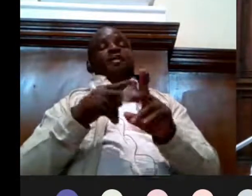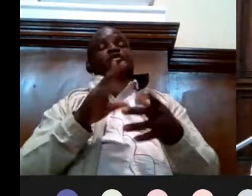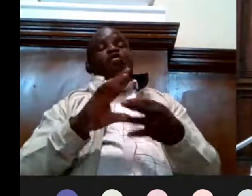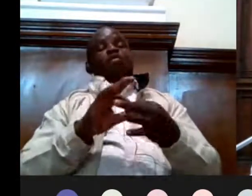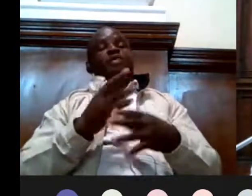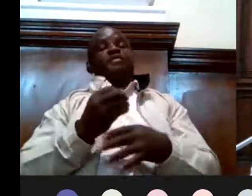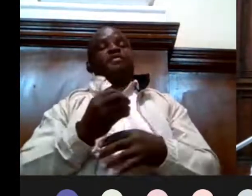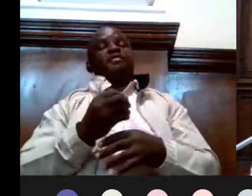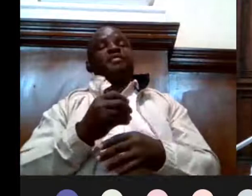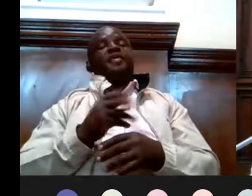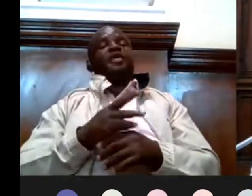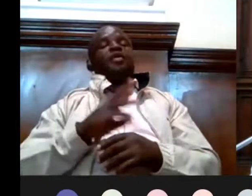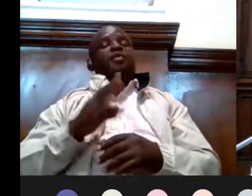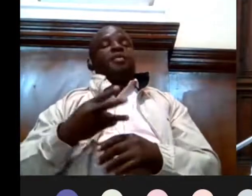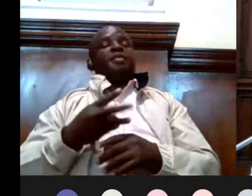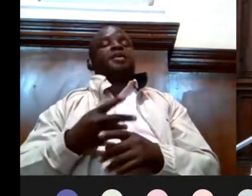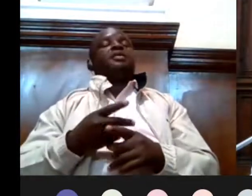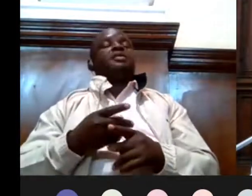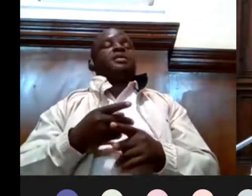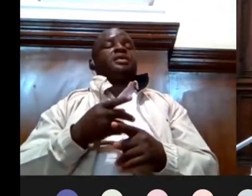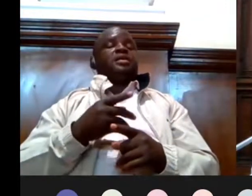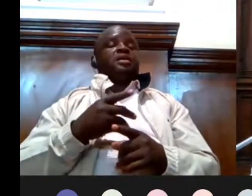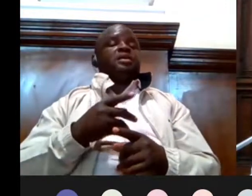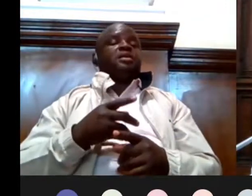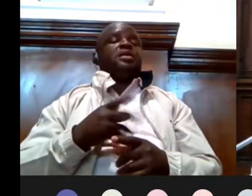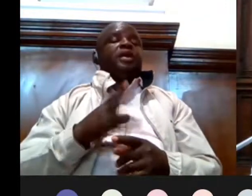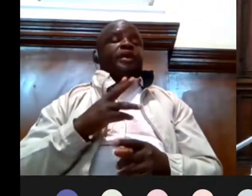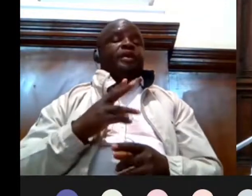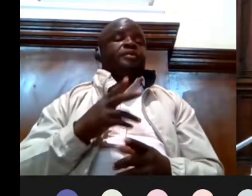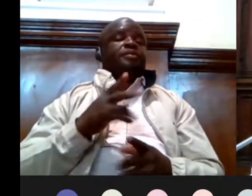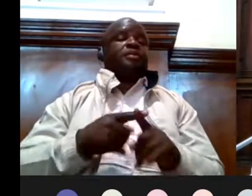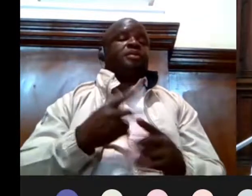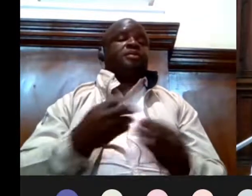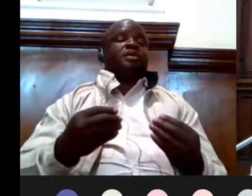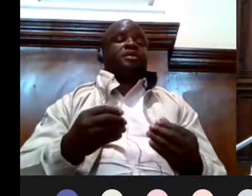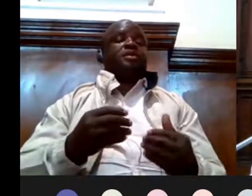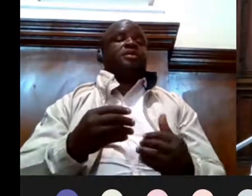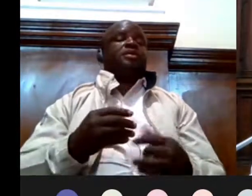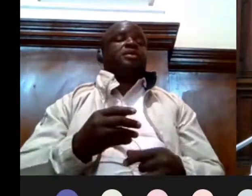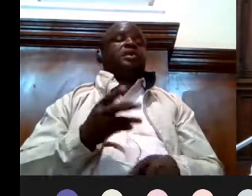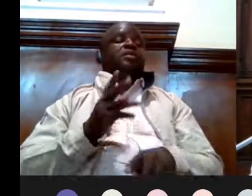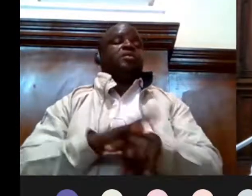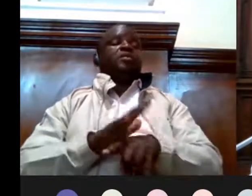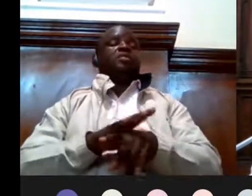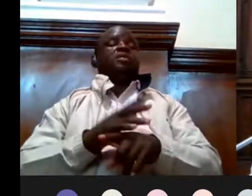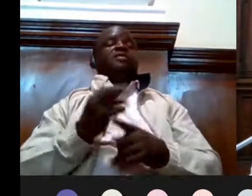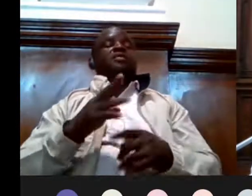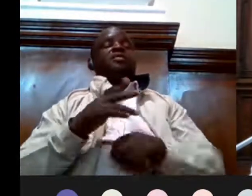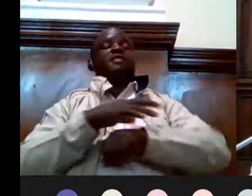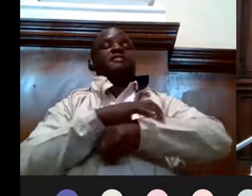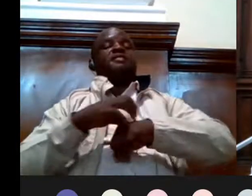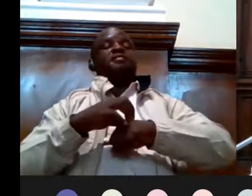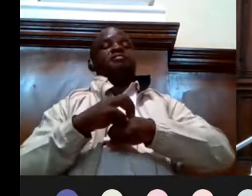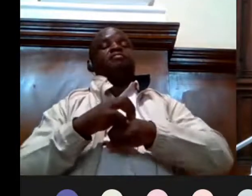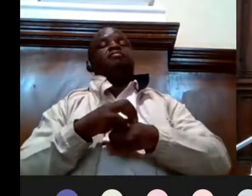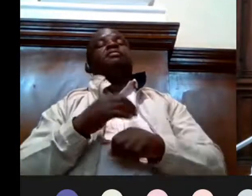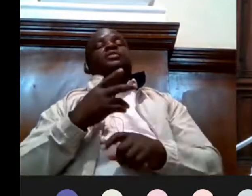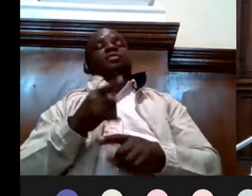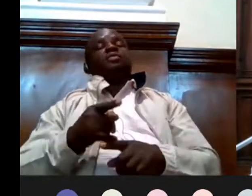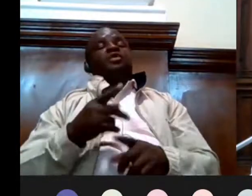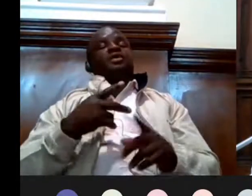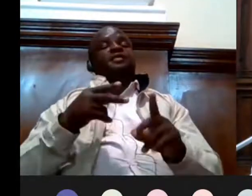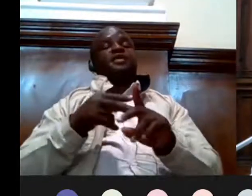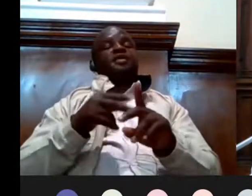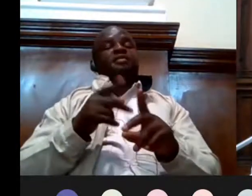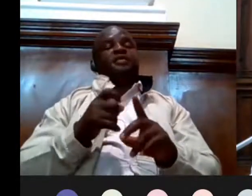violence. Poor women and children, especially those, Honorable Speaker, from rural communities, are more likely to